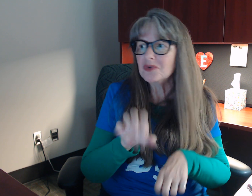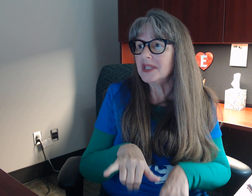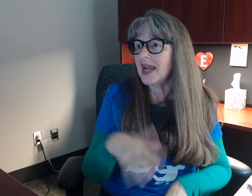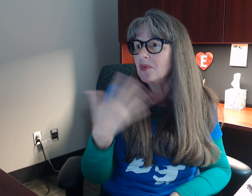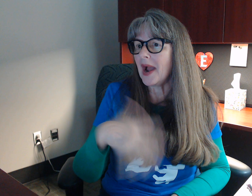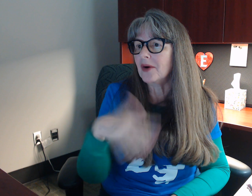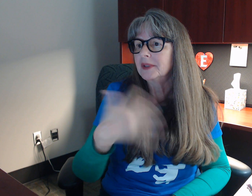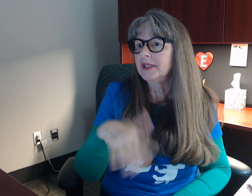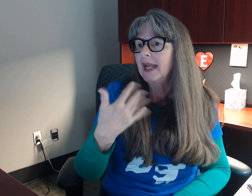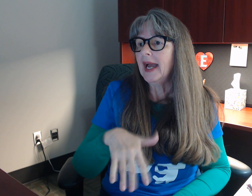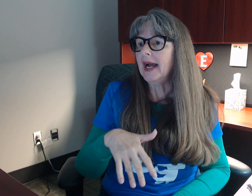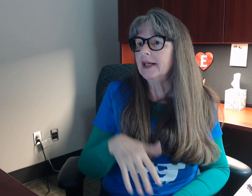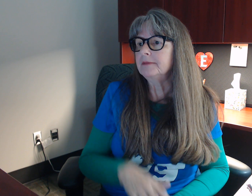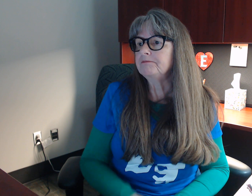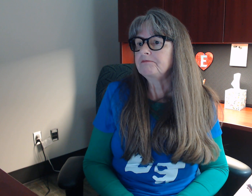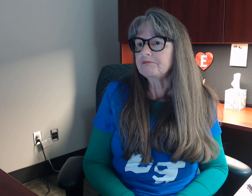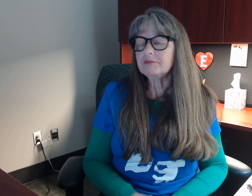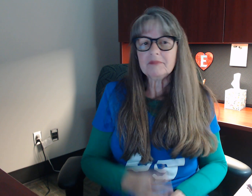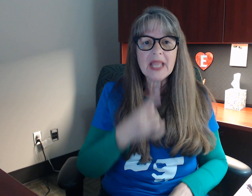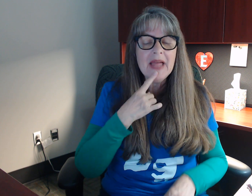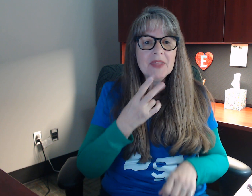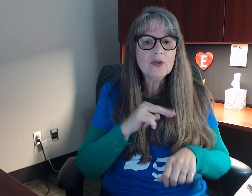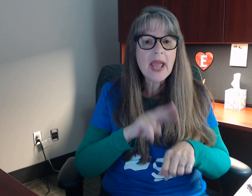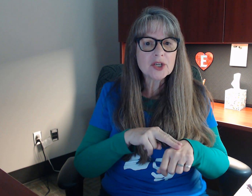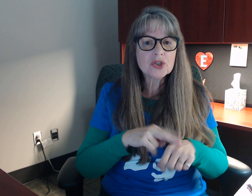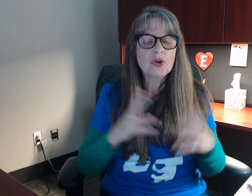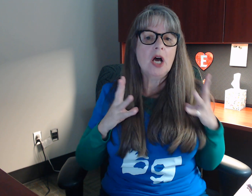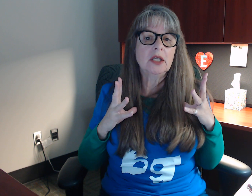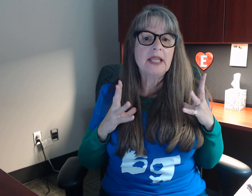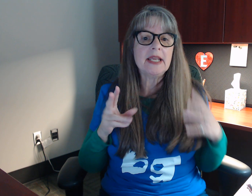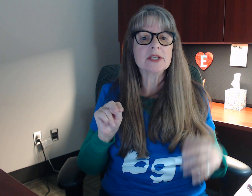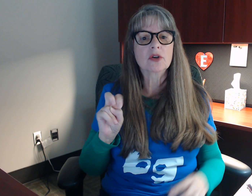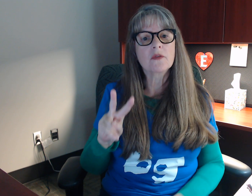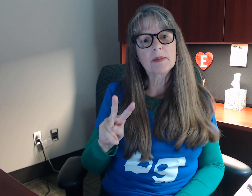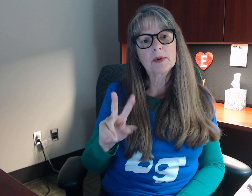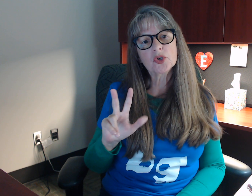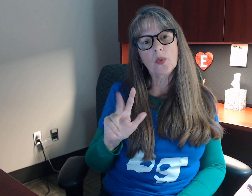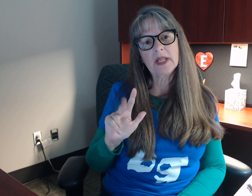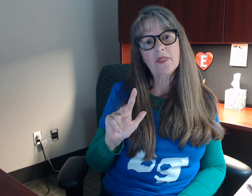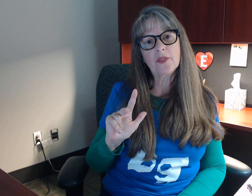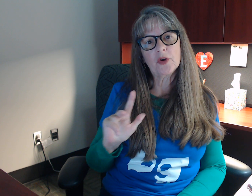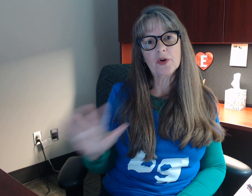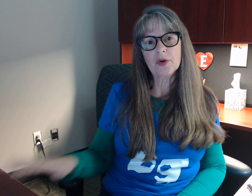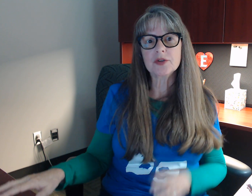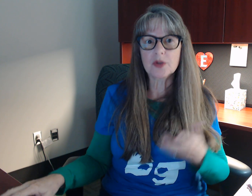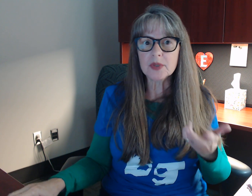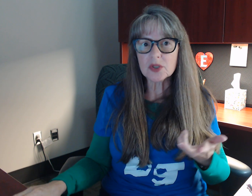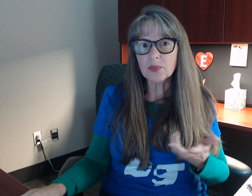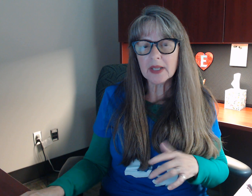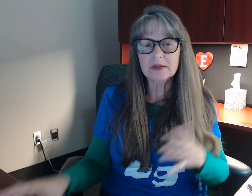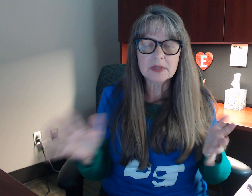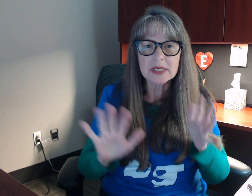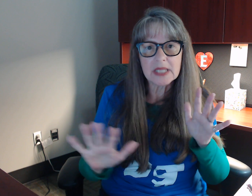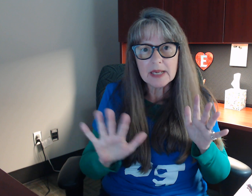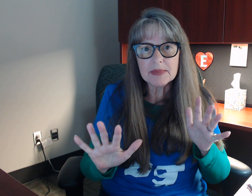that. Wow. And their national holiday is on November 23rd. So it's around the same time,